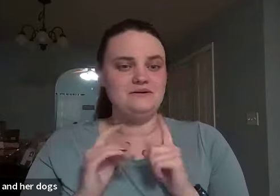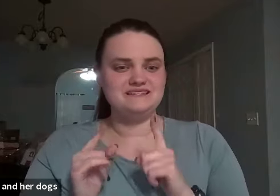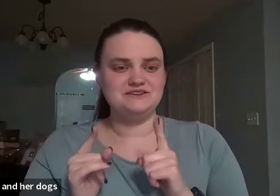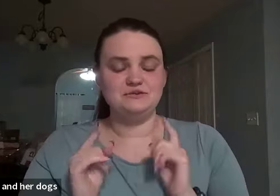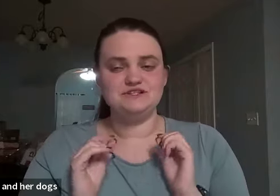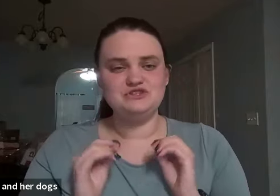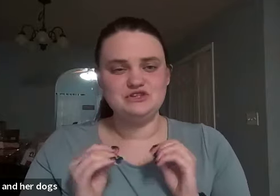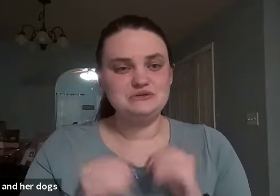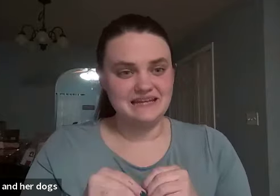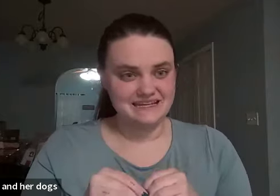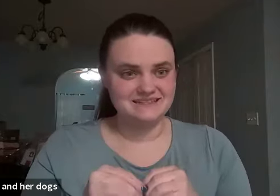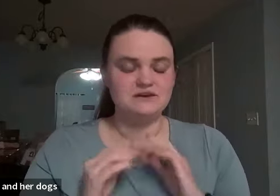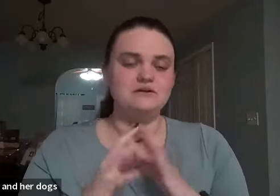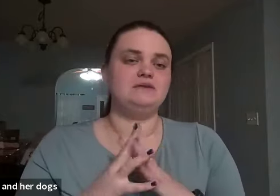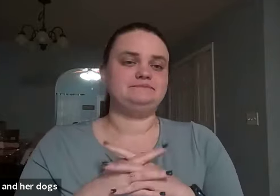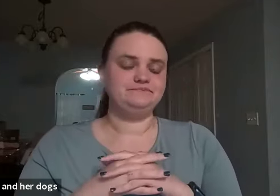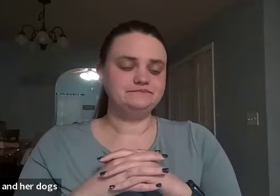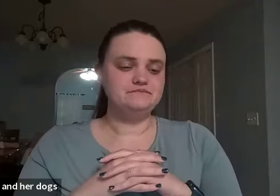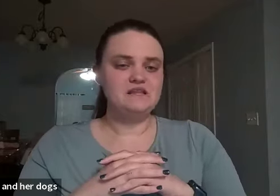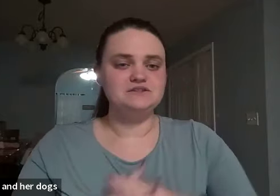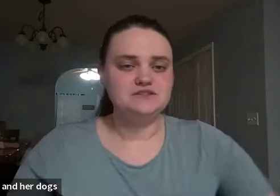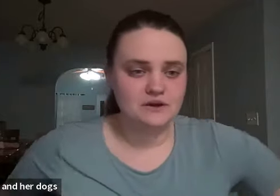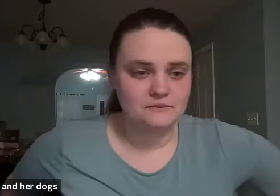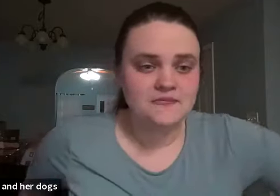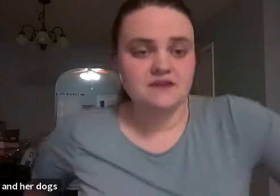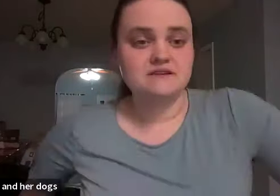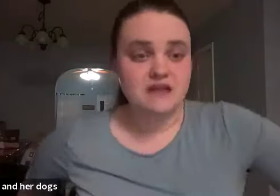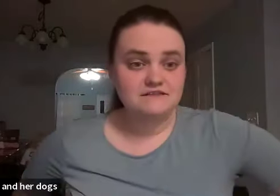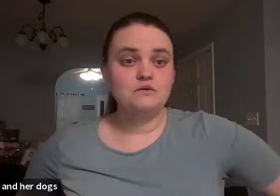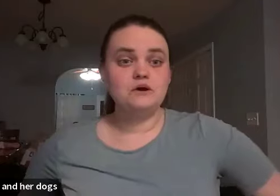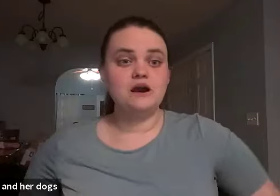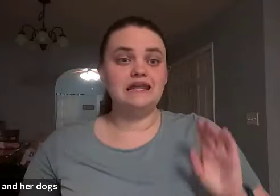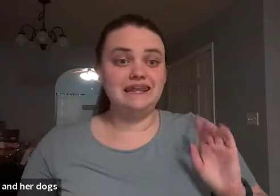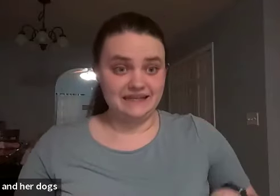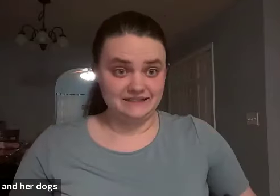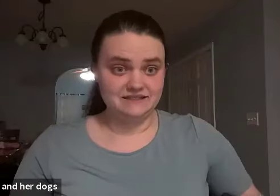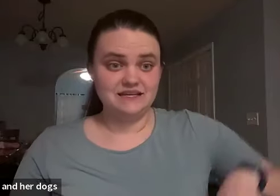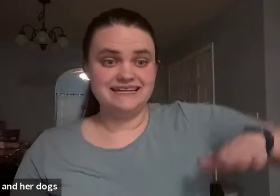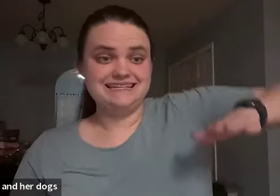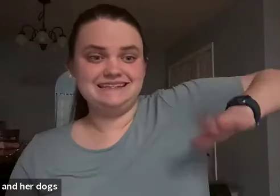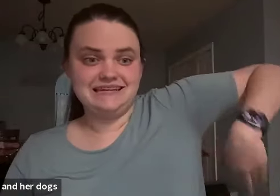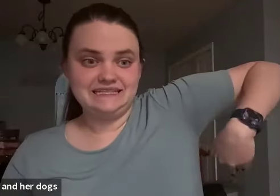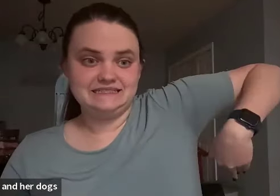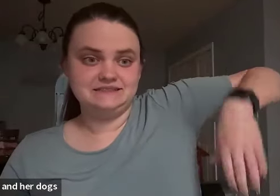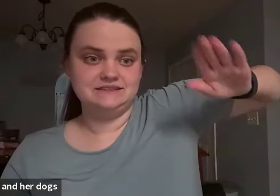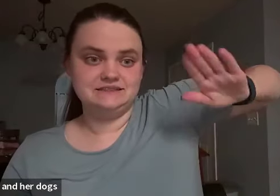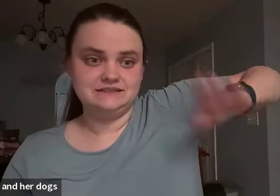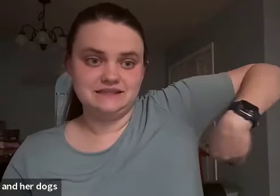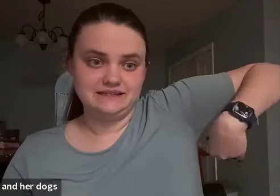Oh, that's a good one. So too late. Okay. So the sign for late is late,